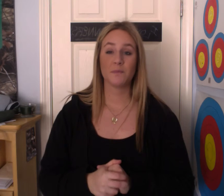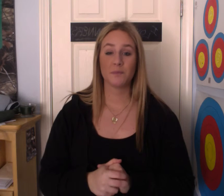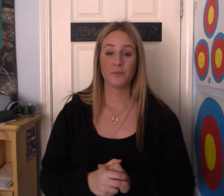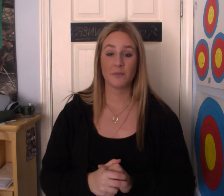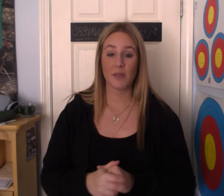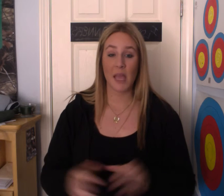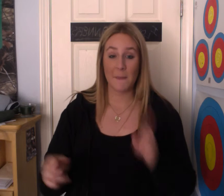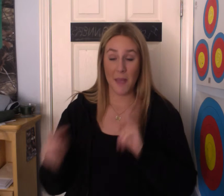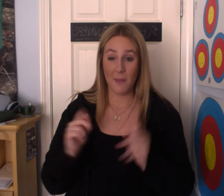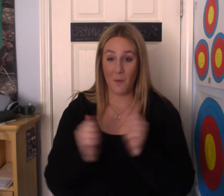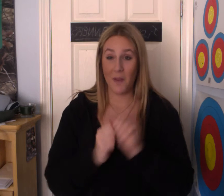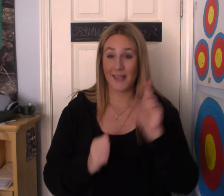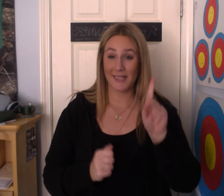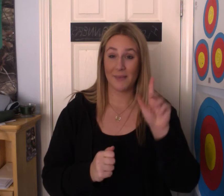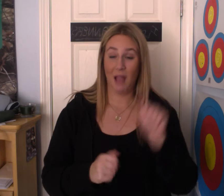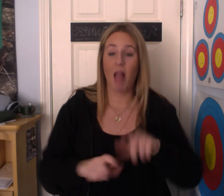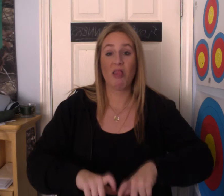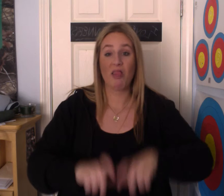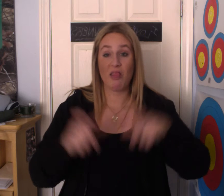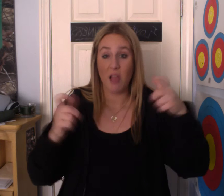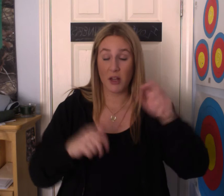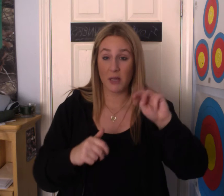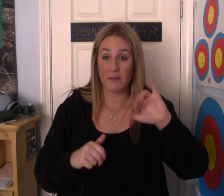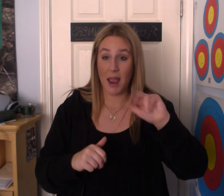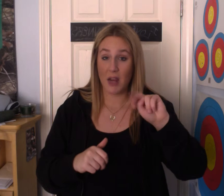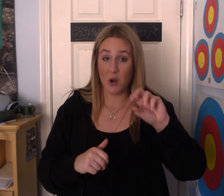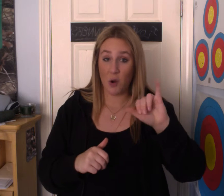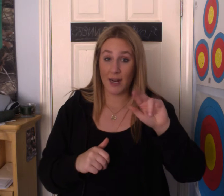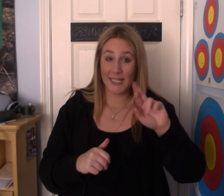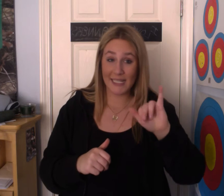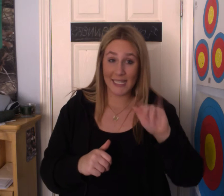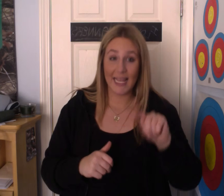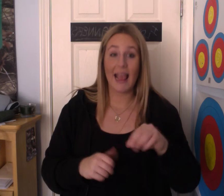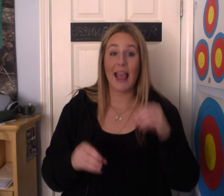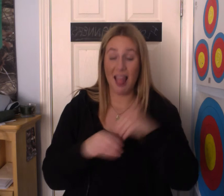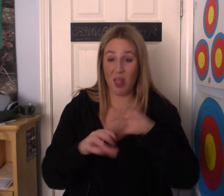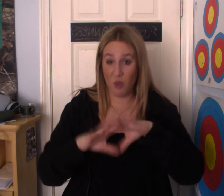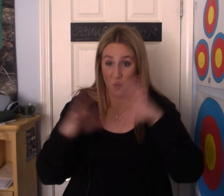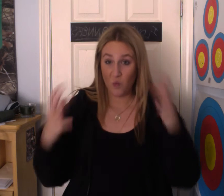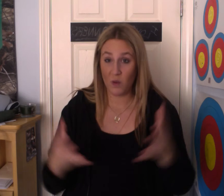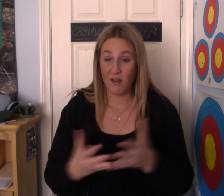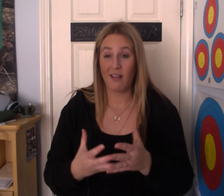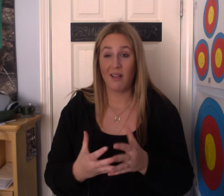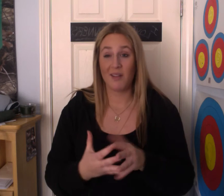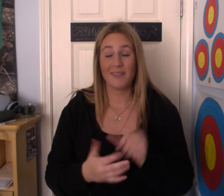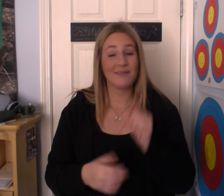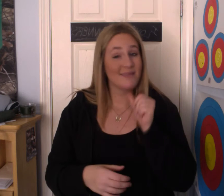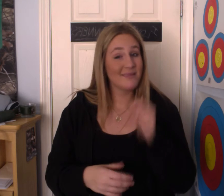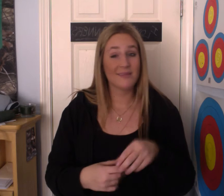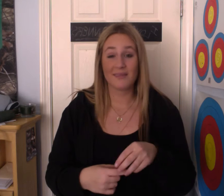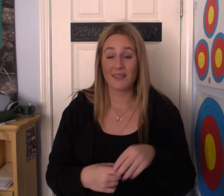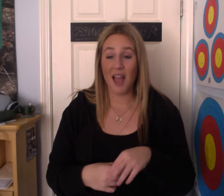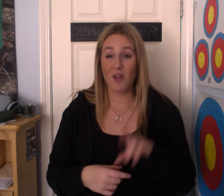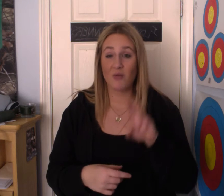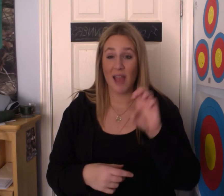People with disabilities are the largest minority in the world, and we are the most underrepresented in entertainment. The